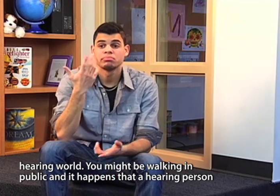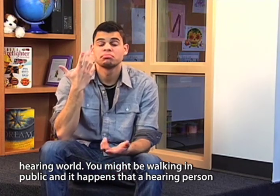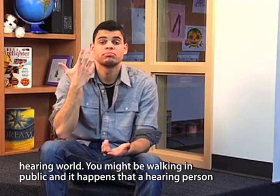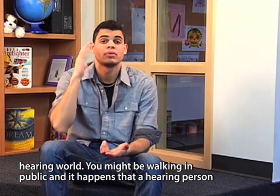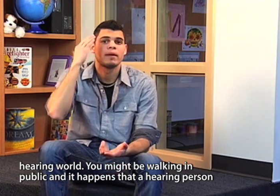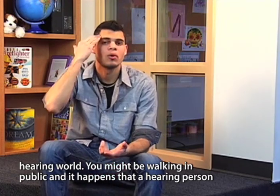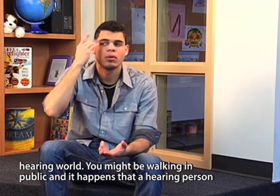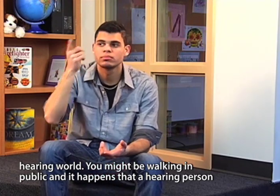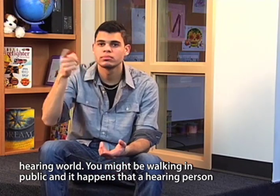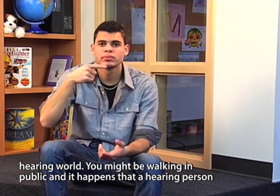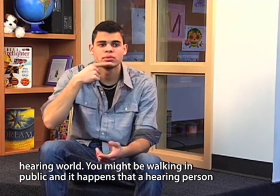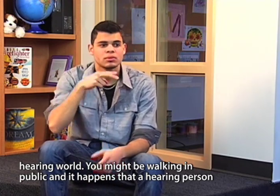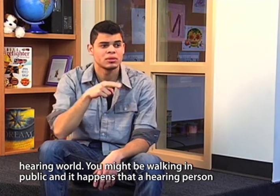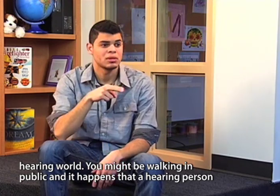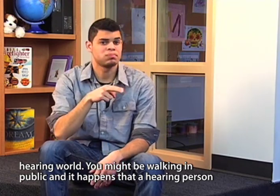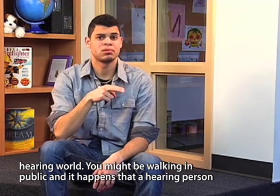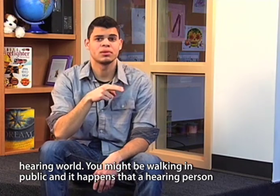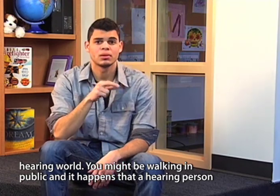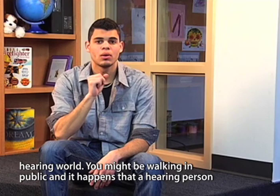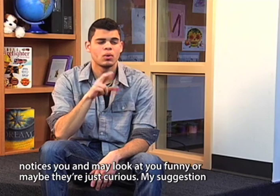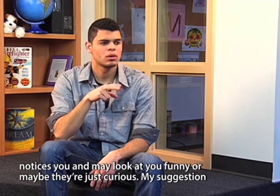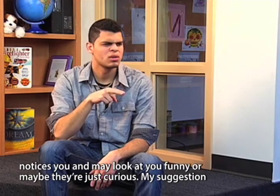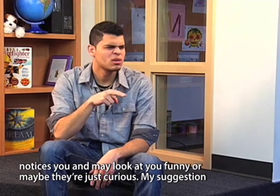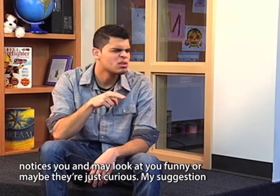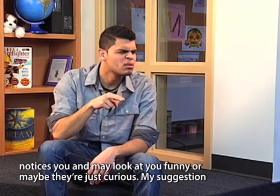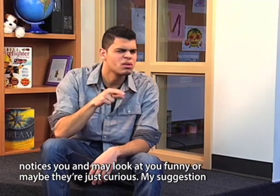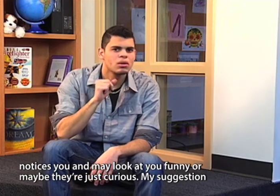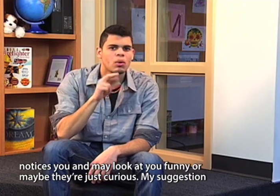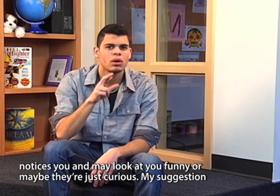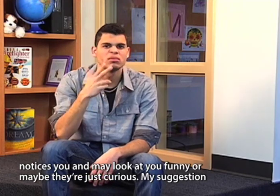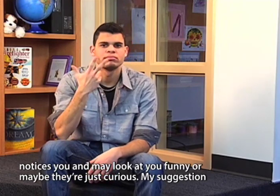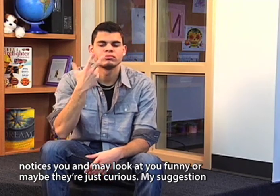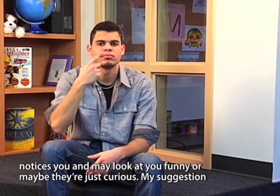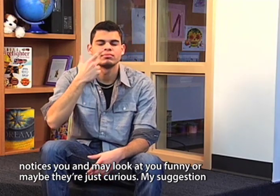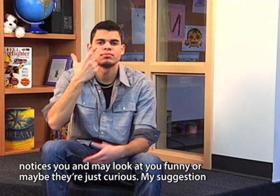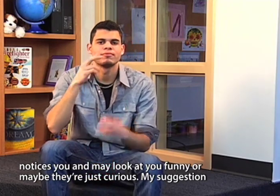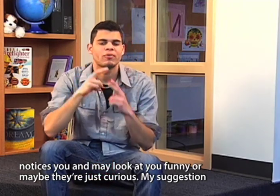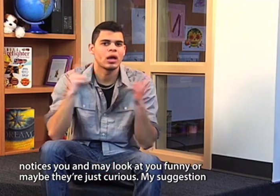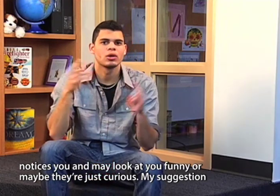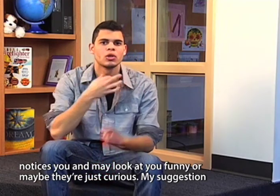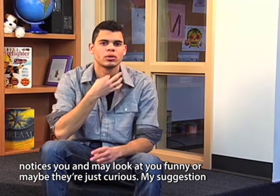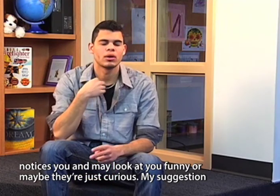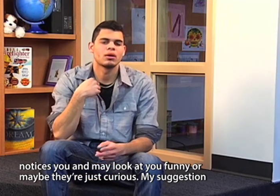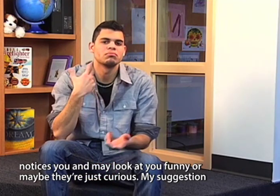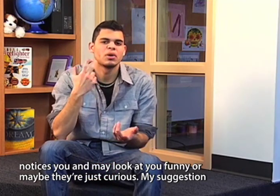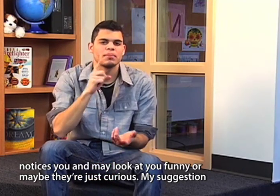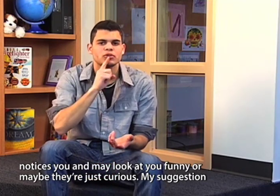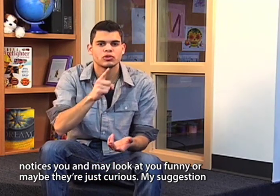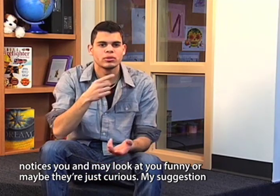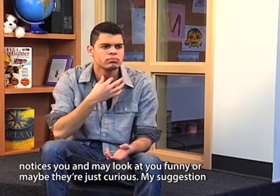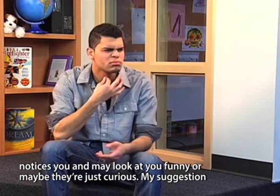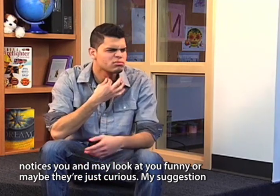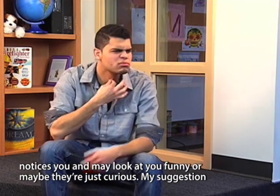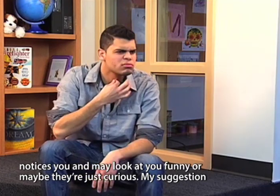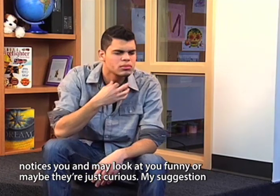and it happens that a hearing person notices you and may look at you funny, or maybe they're just curious.